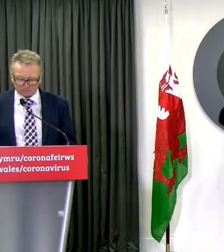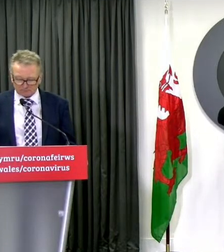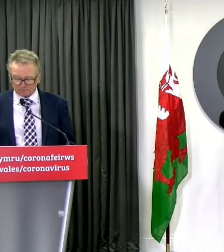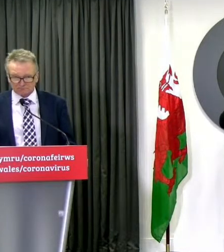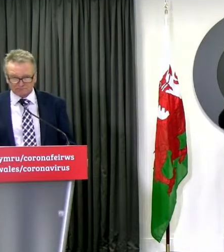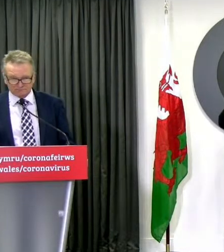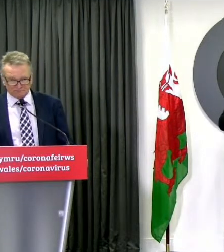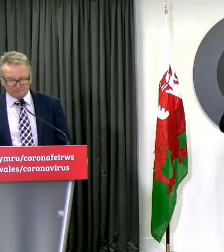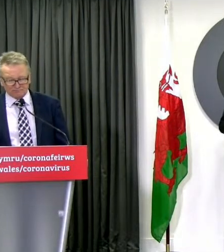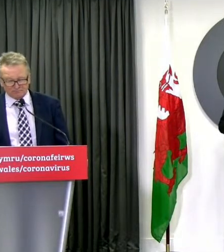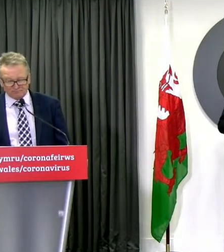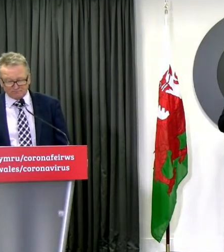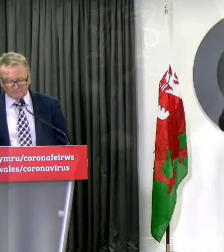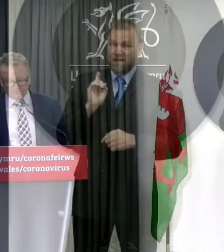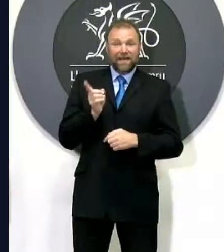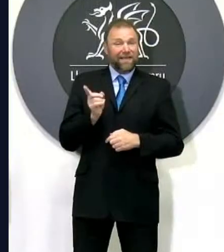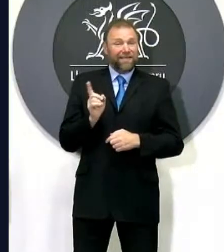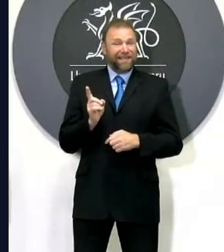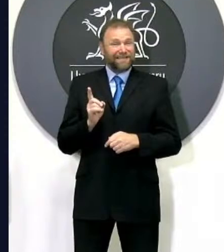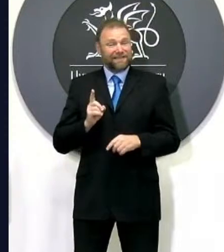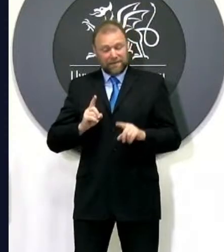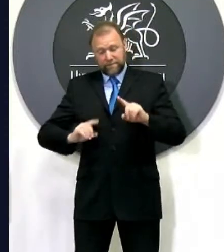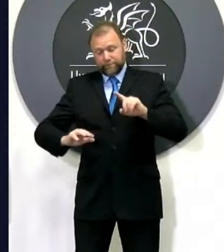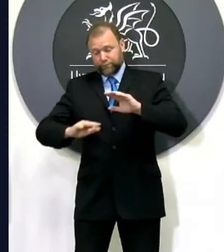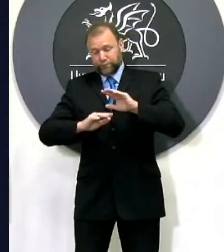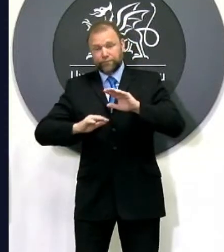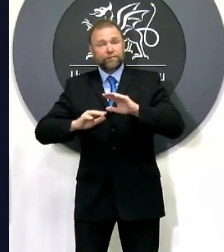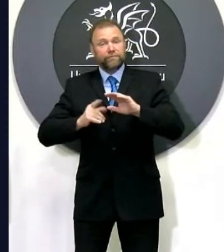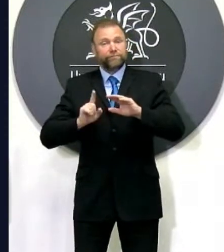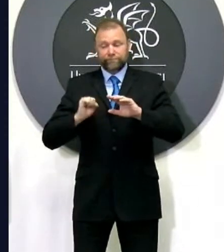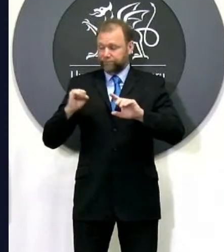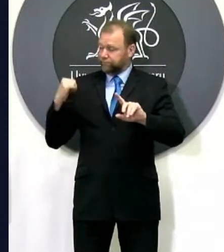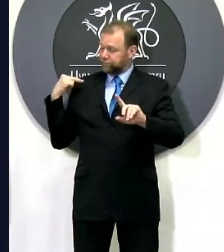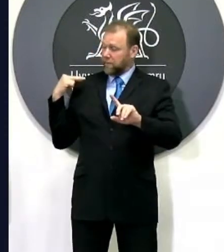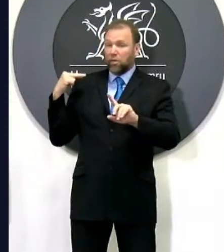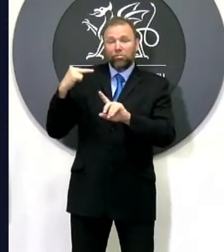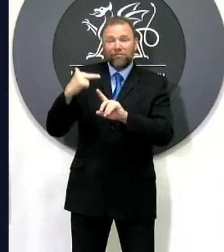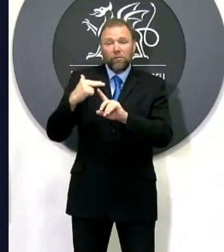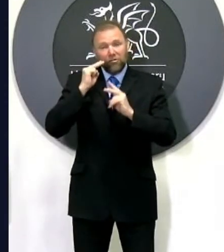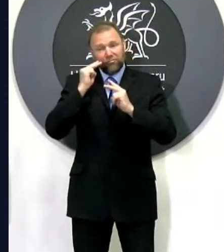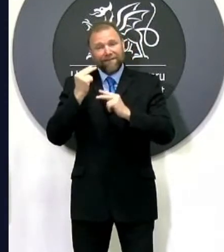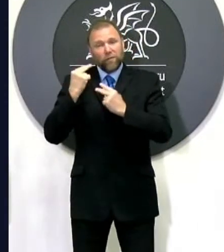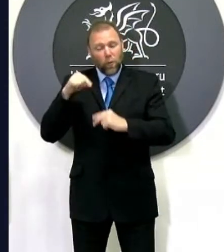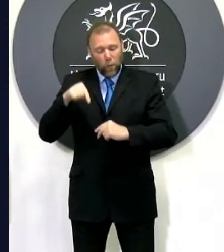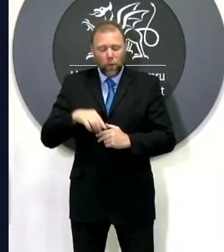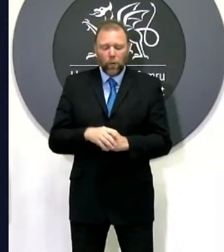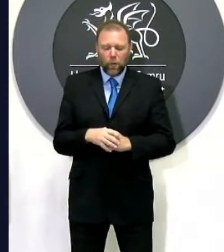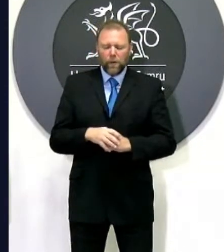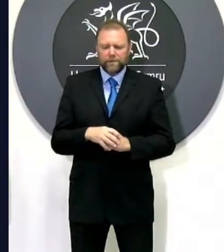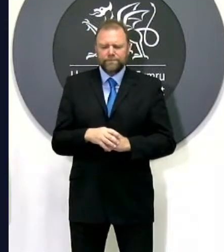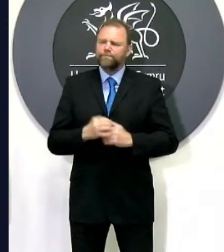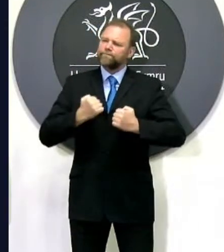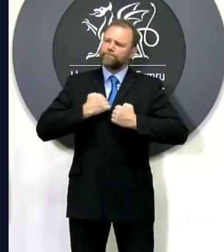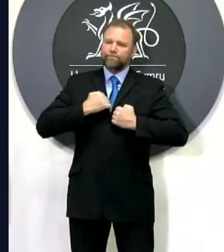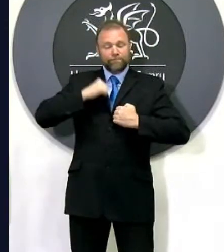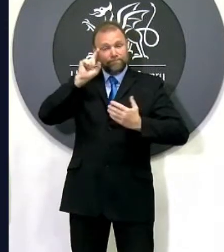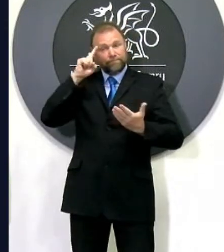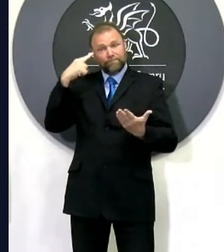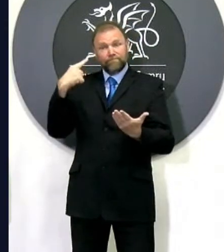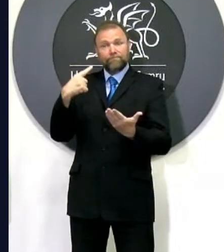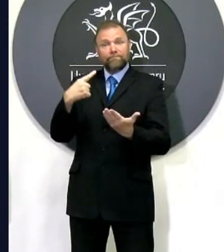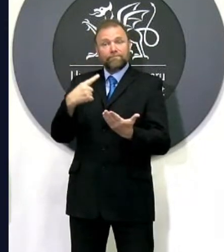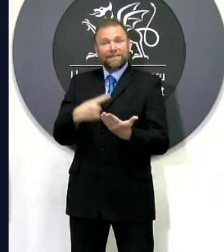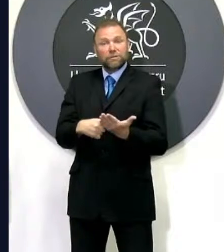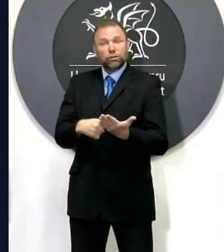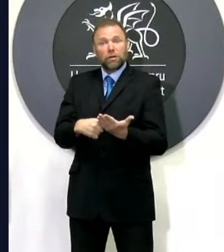to the three-week review of the regulations that the Cabinet has concluded and the backdrop to our decision to